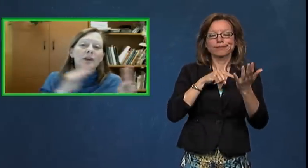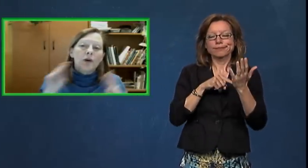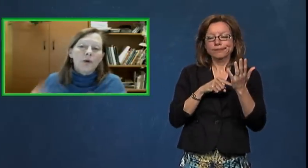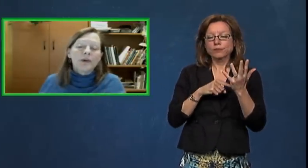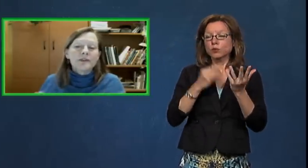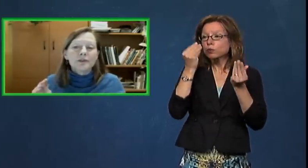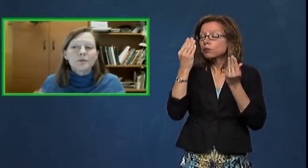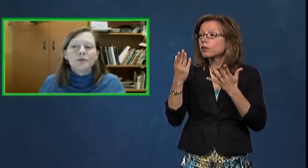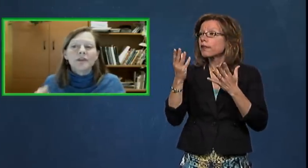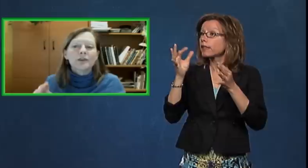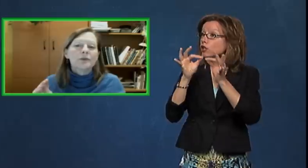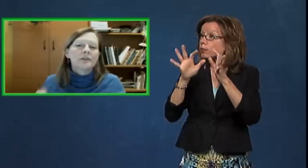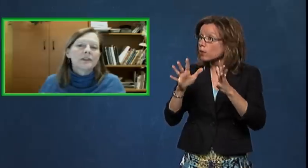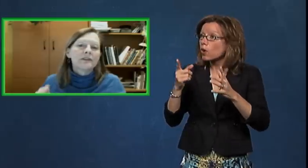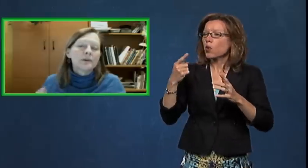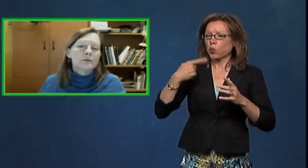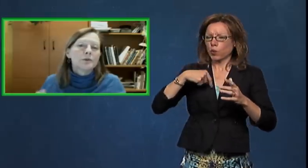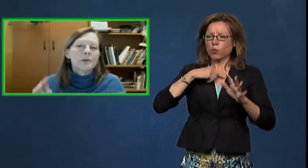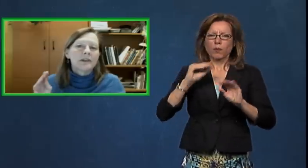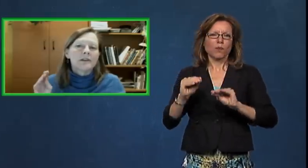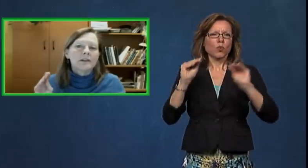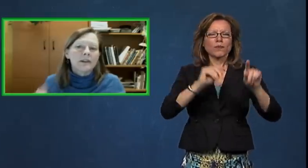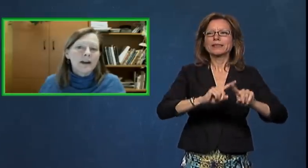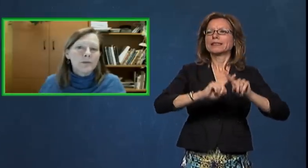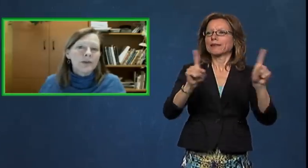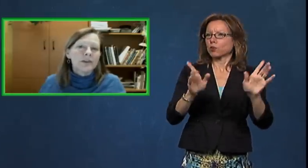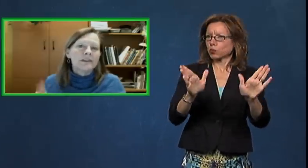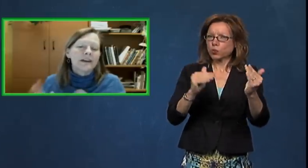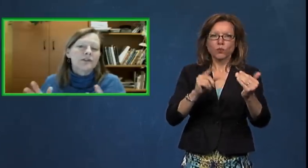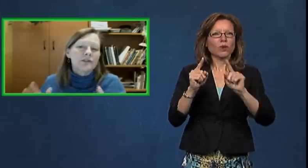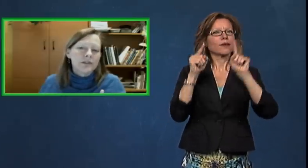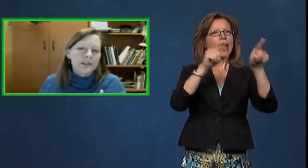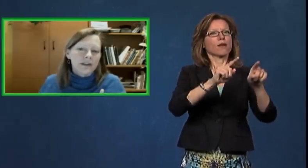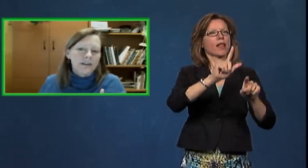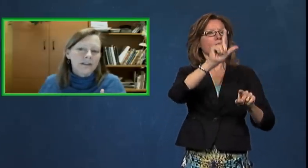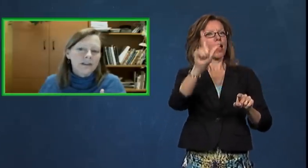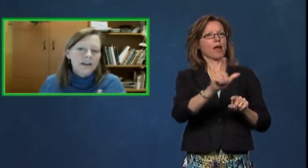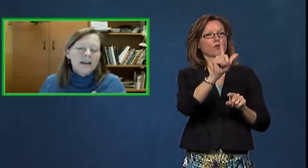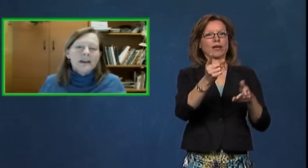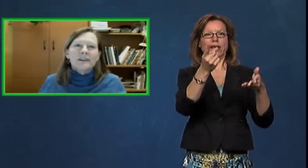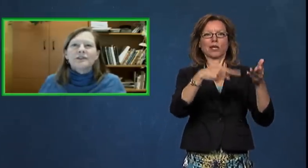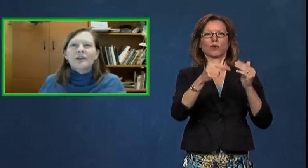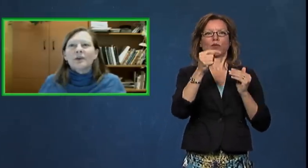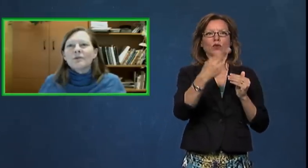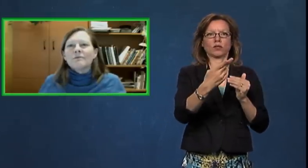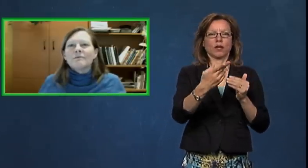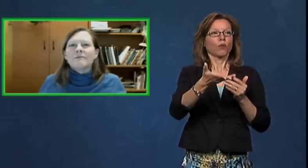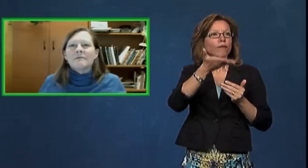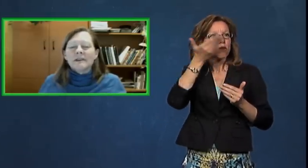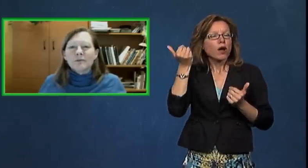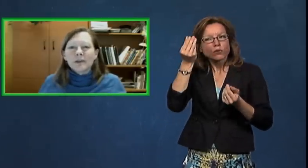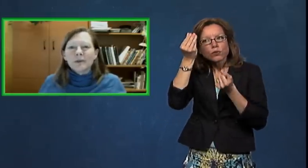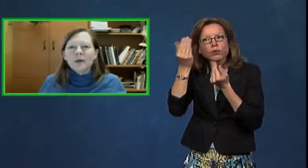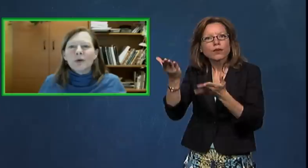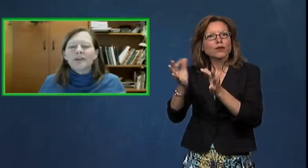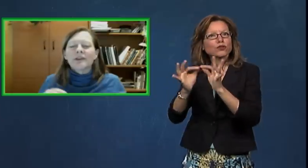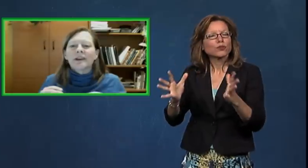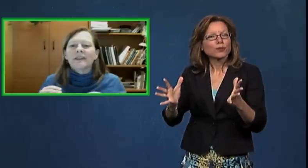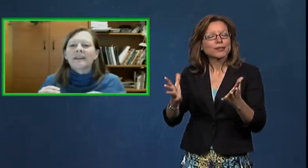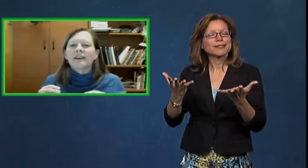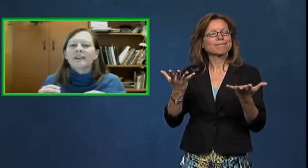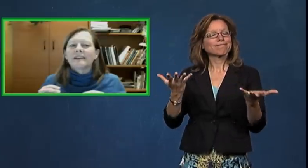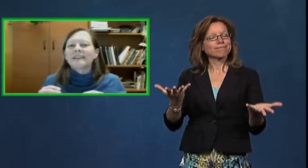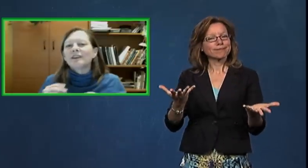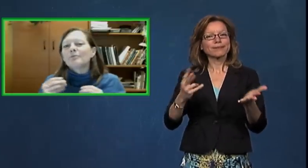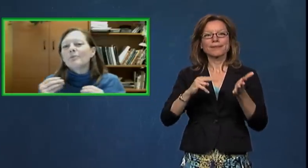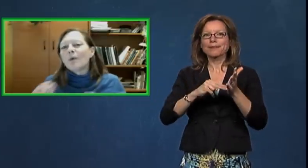that the course is moving to a different room in the library next Thursday. So it really requires, I